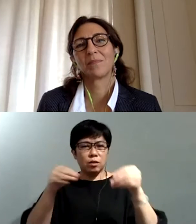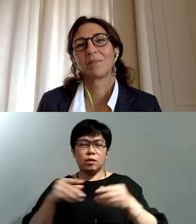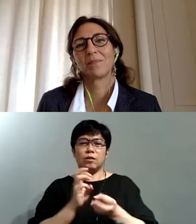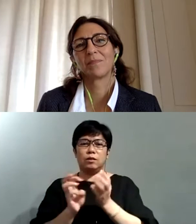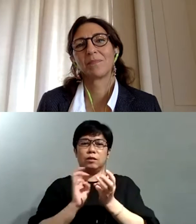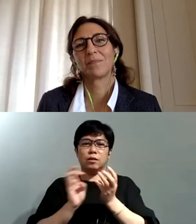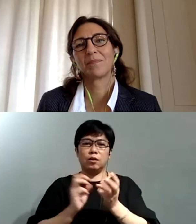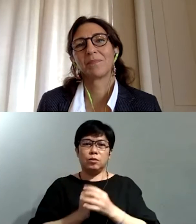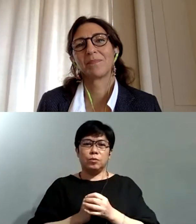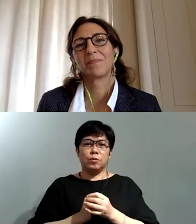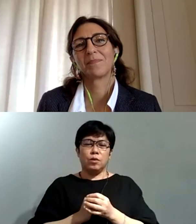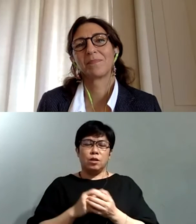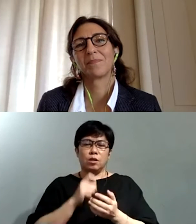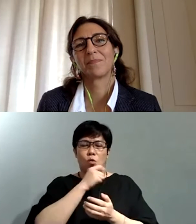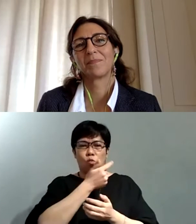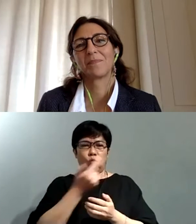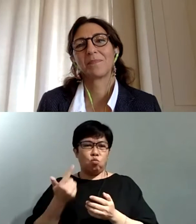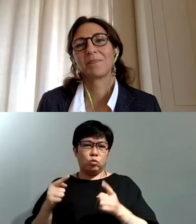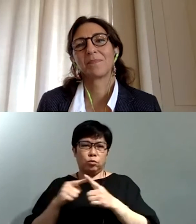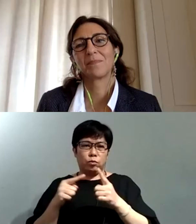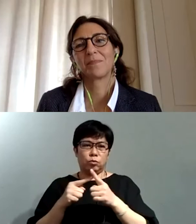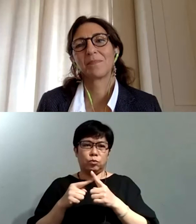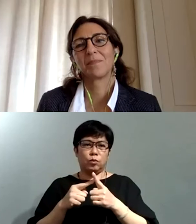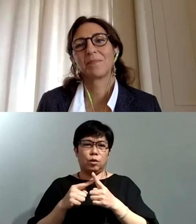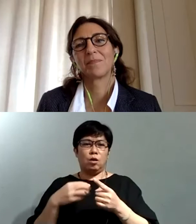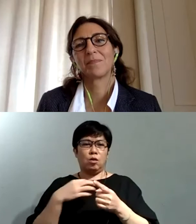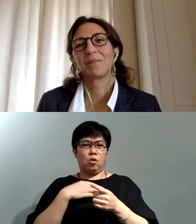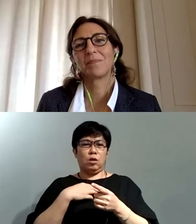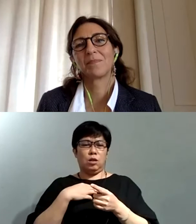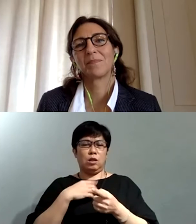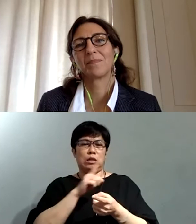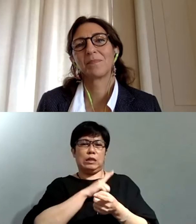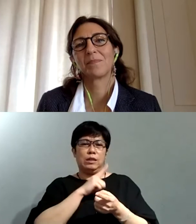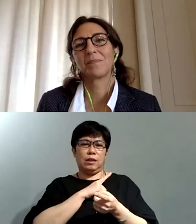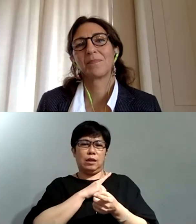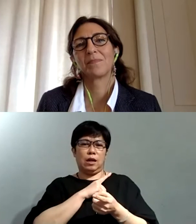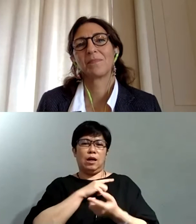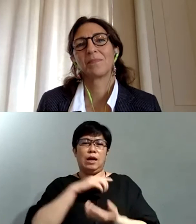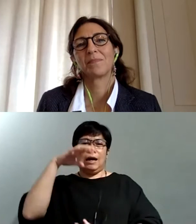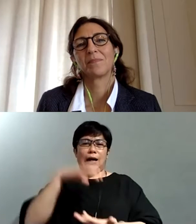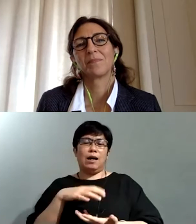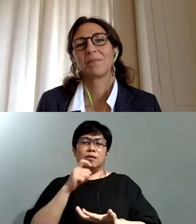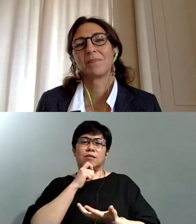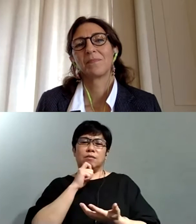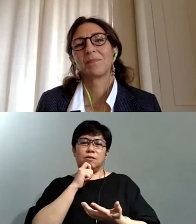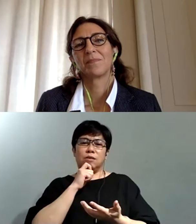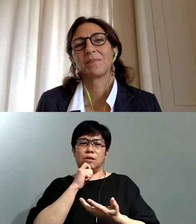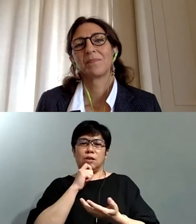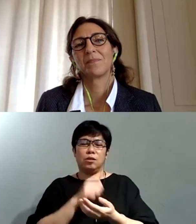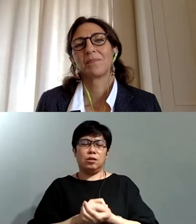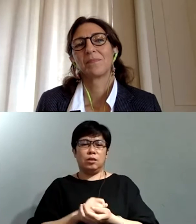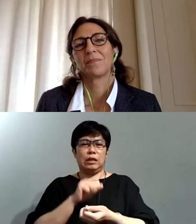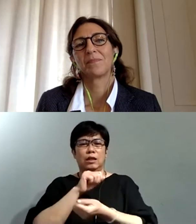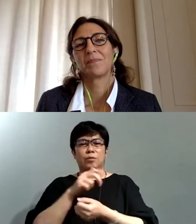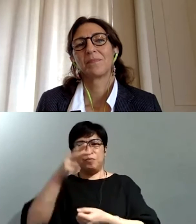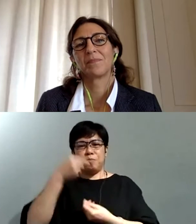oppressed and distrusted by the government. People in Hong Kong are asking for freedom